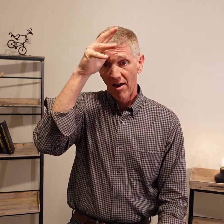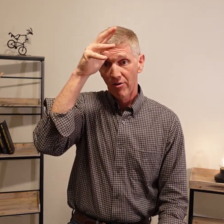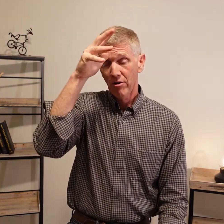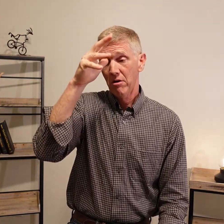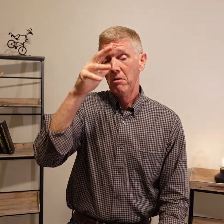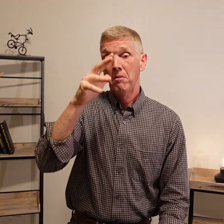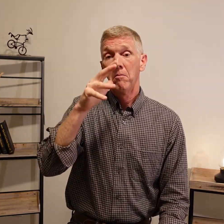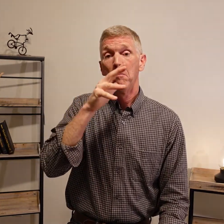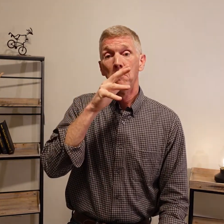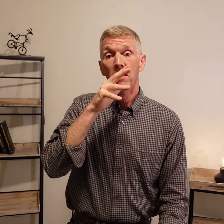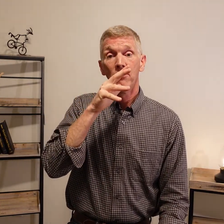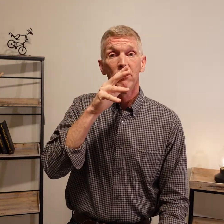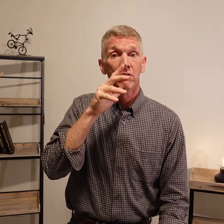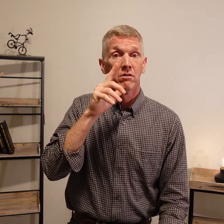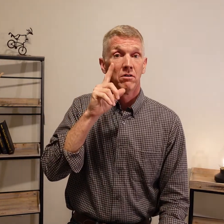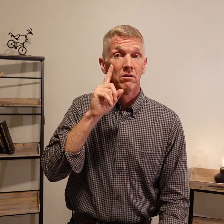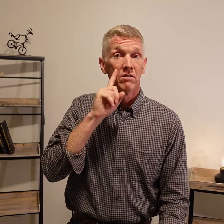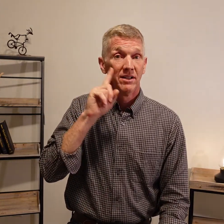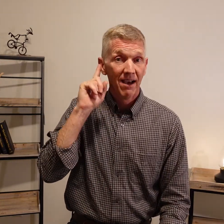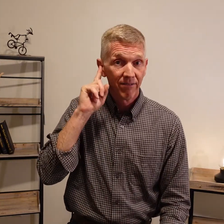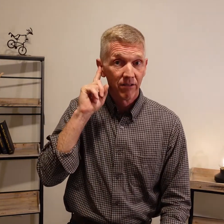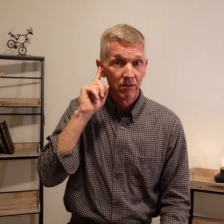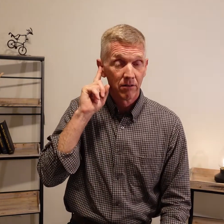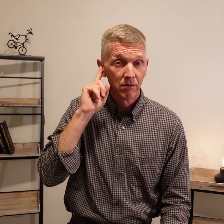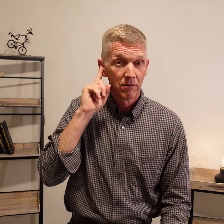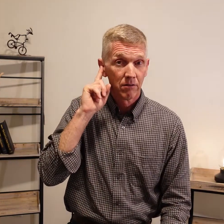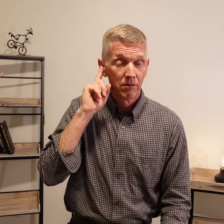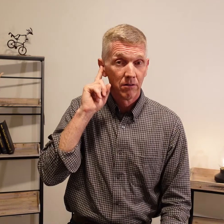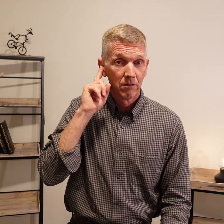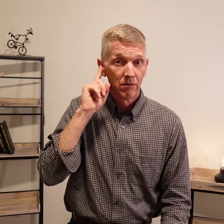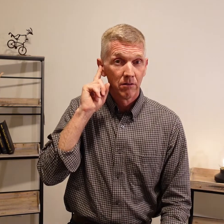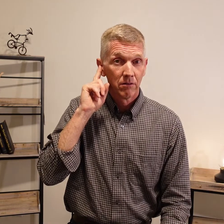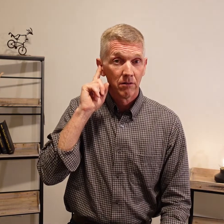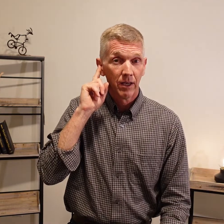Father, mother, deaf. Okay?